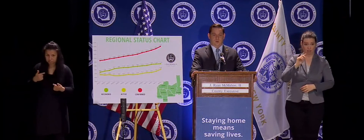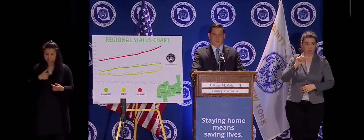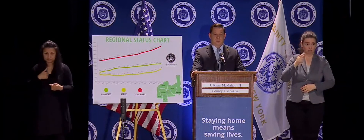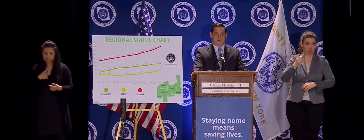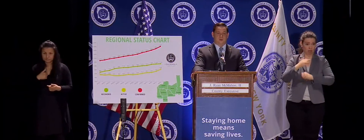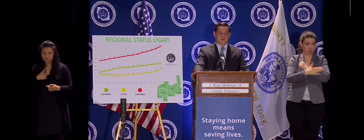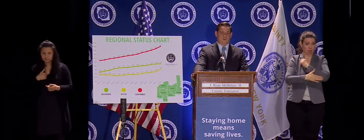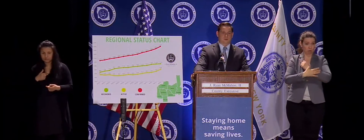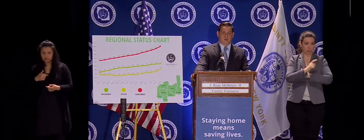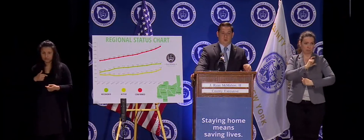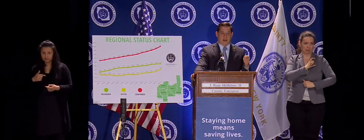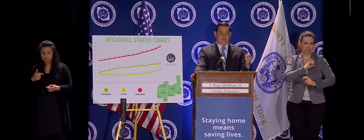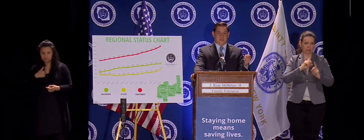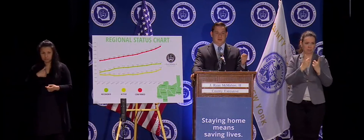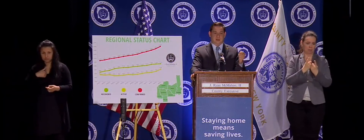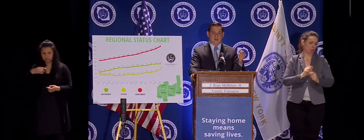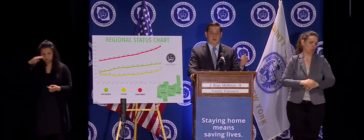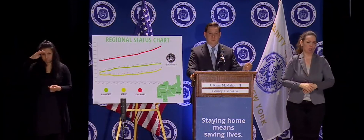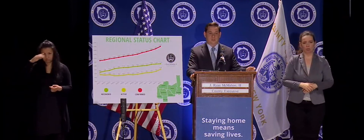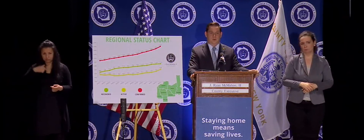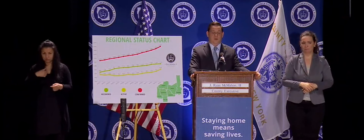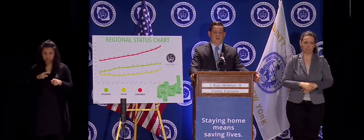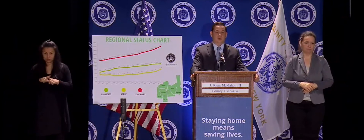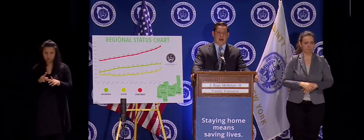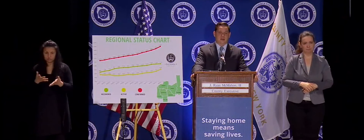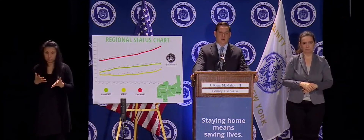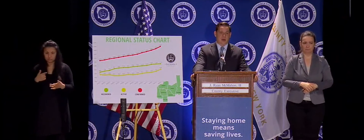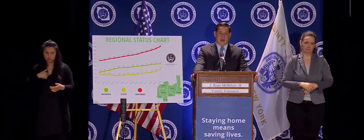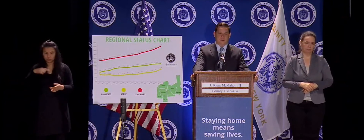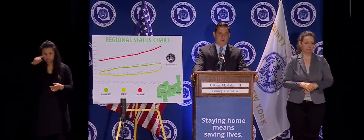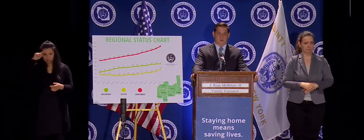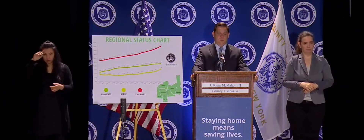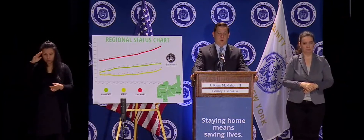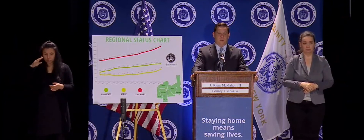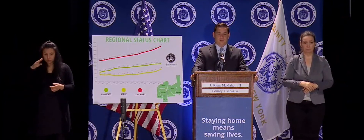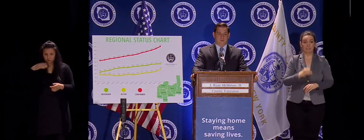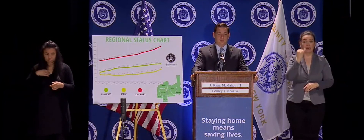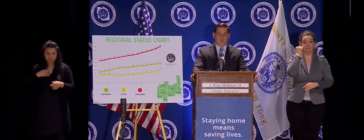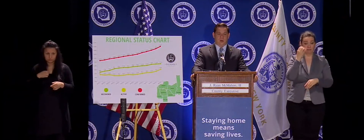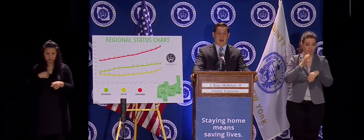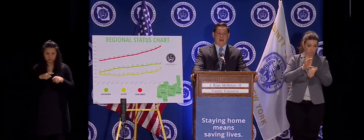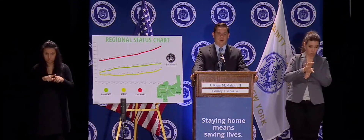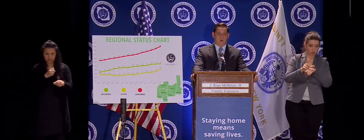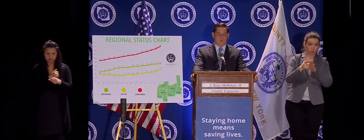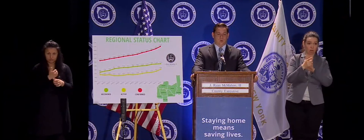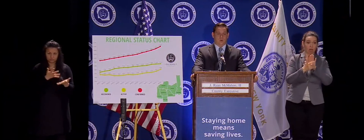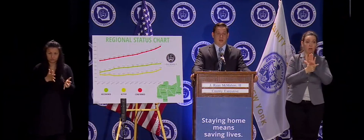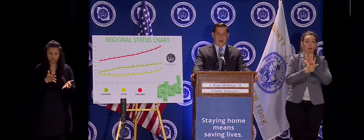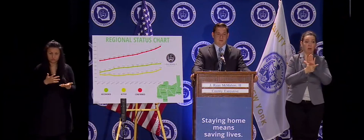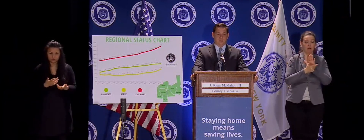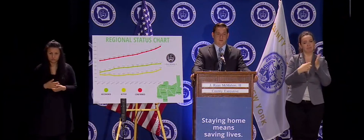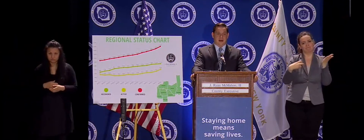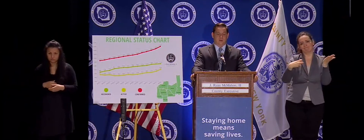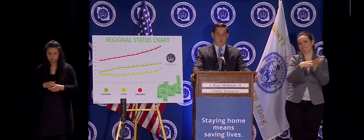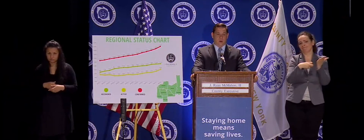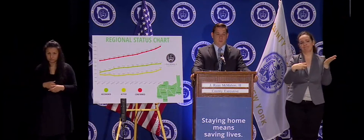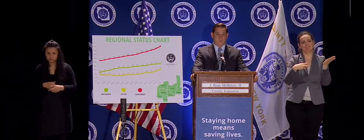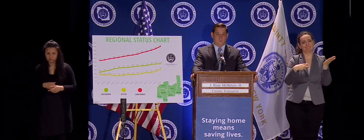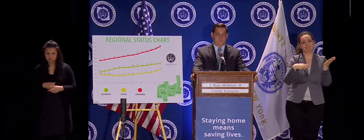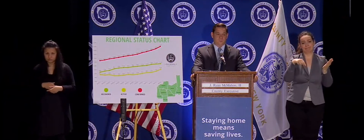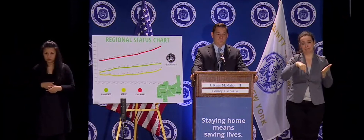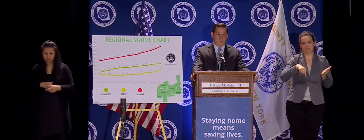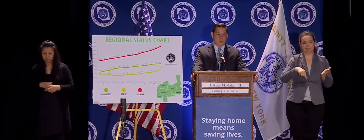So enforcement is you're going out ticketing people. I don't have a police department. What we have is we have